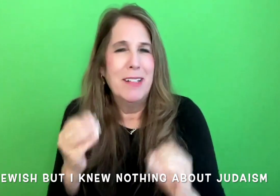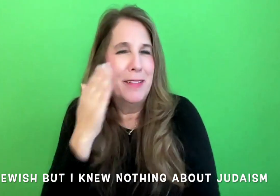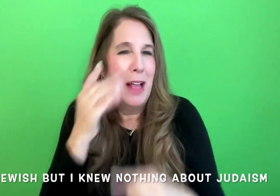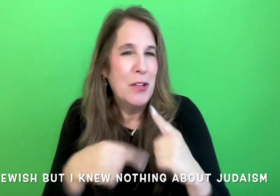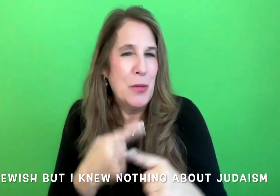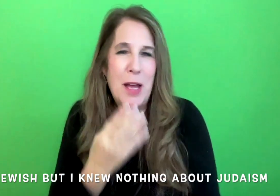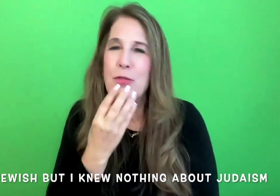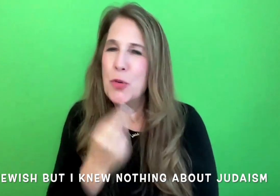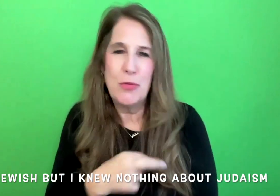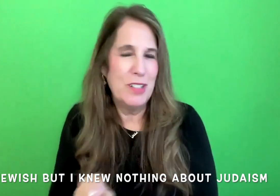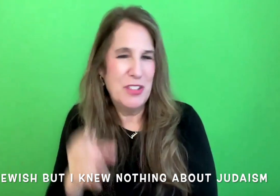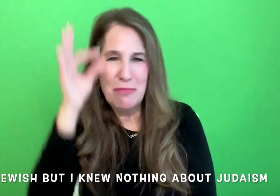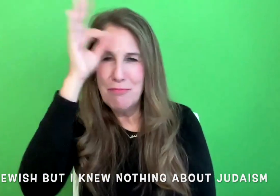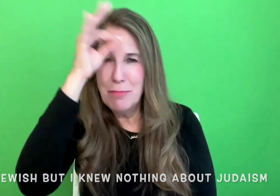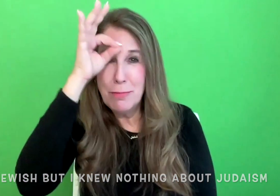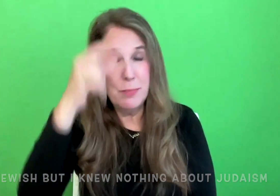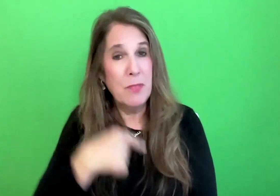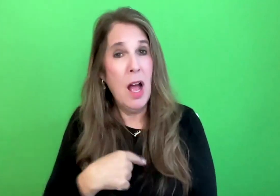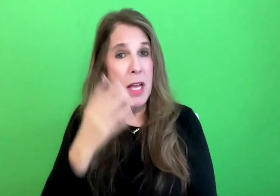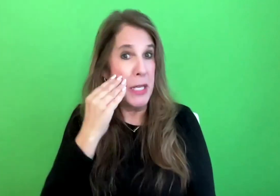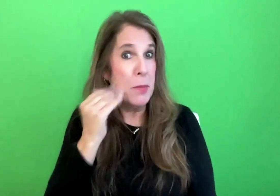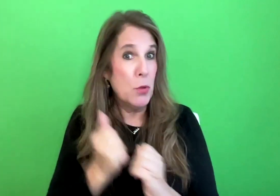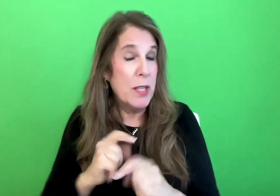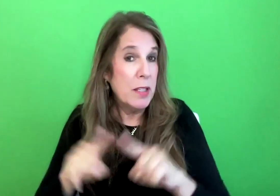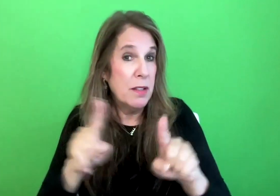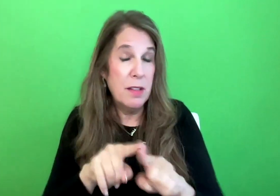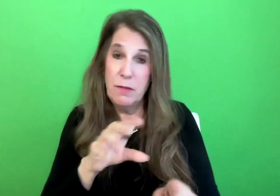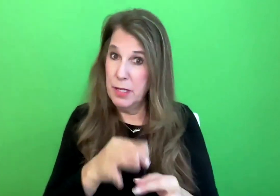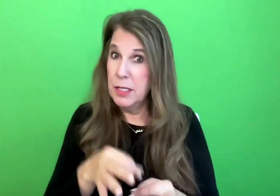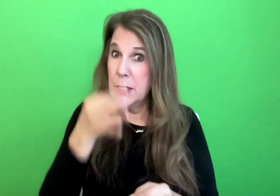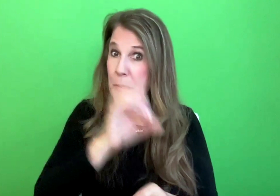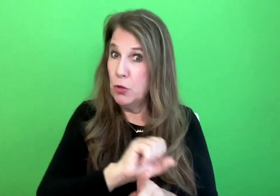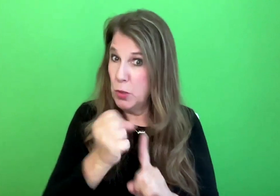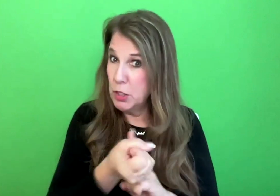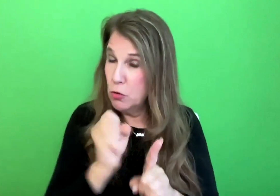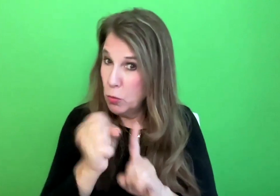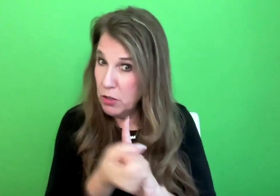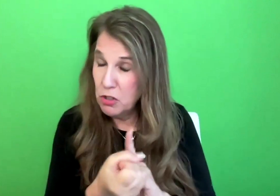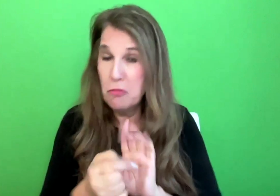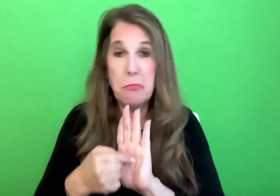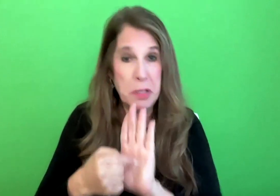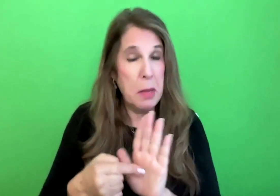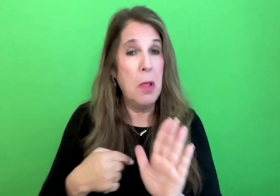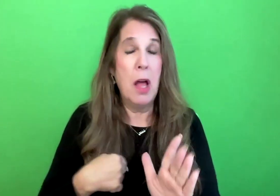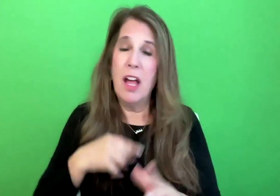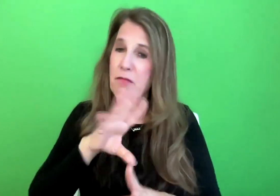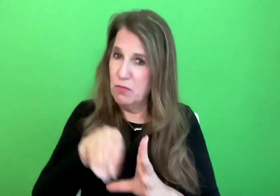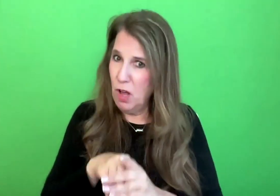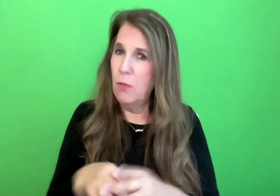Judaism. I did have experiences in other spiritual settings, and I detailed my sundry explorations, including